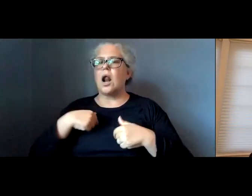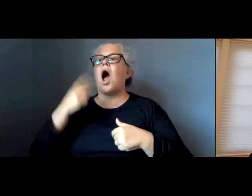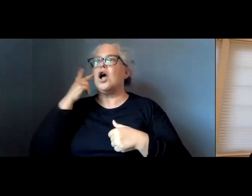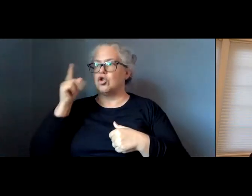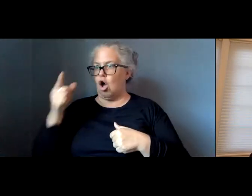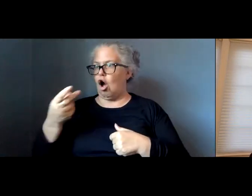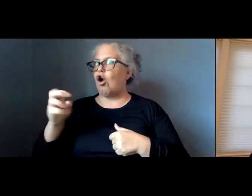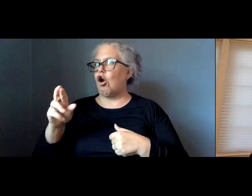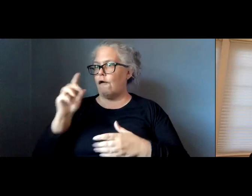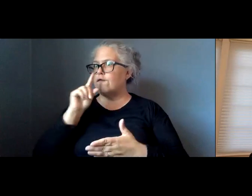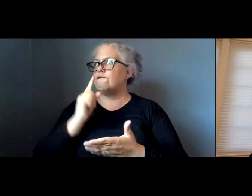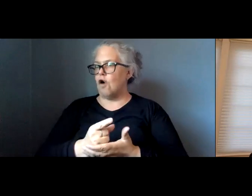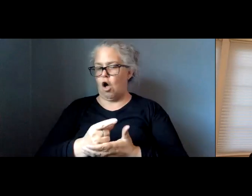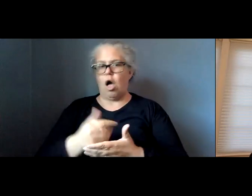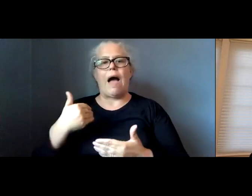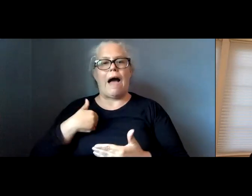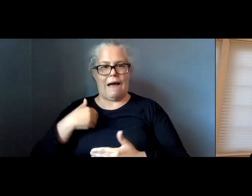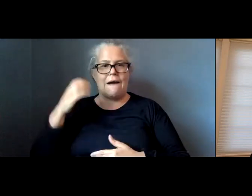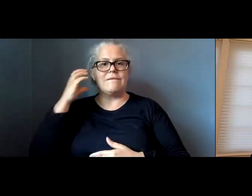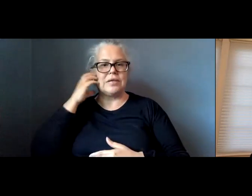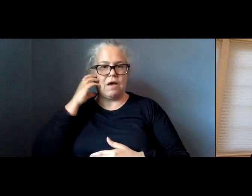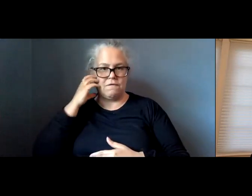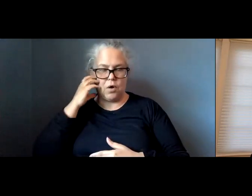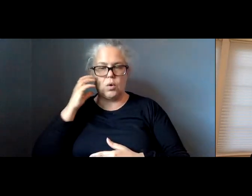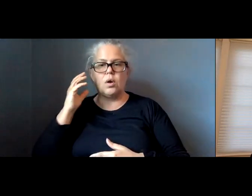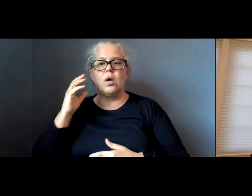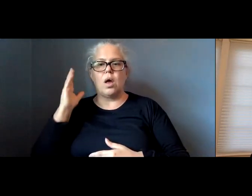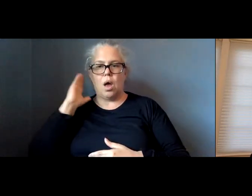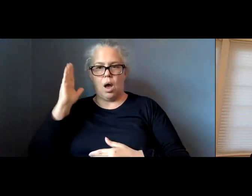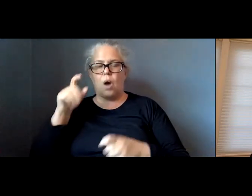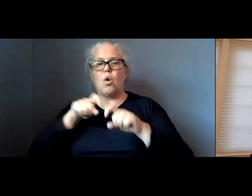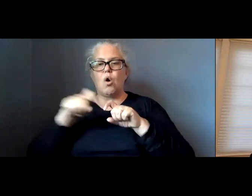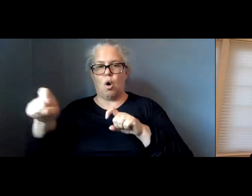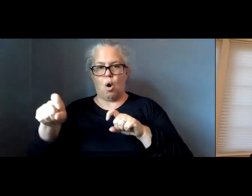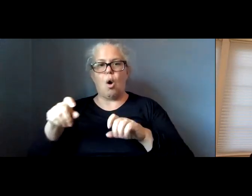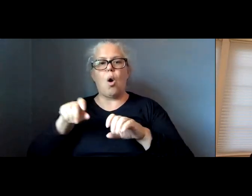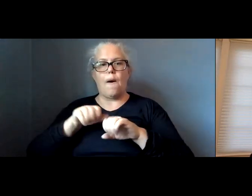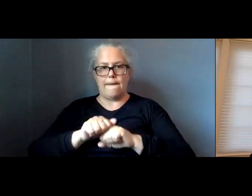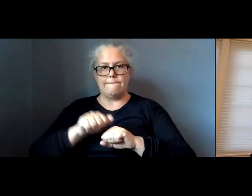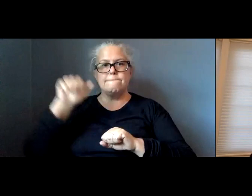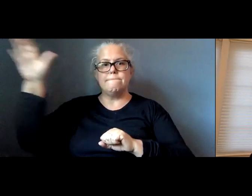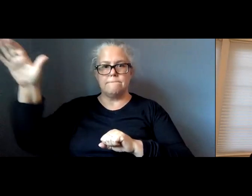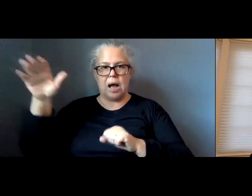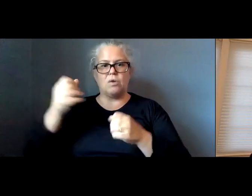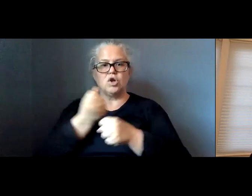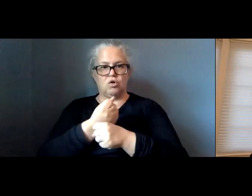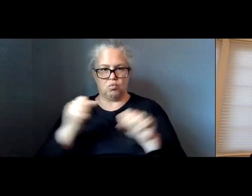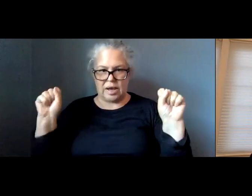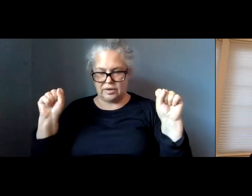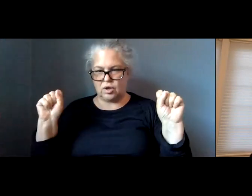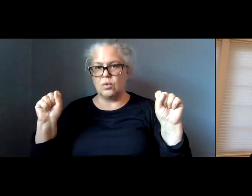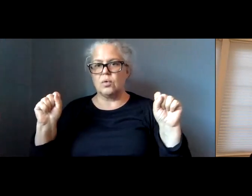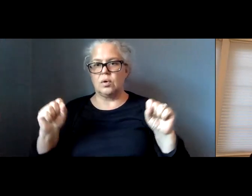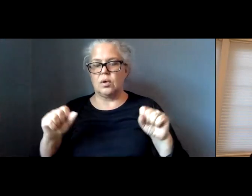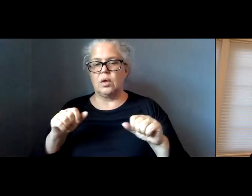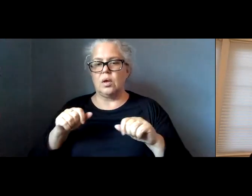fall and I have a mobile phone, call in mountain rescue." And he climbed up a bit higher and